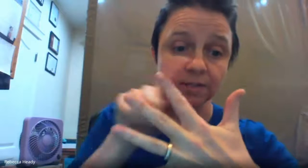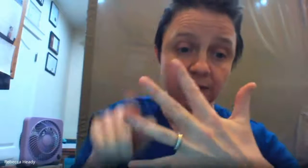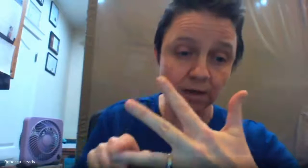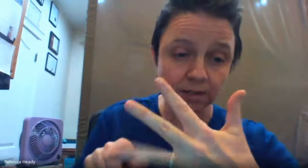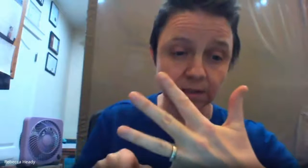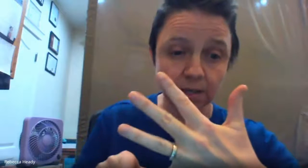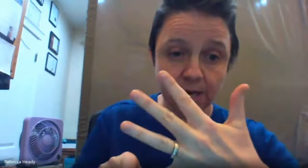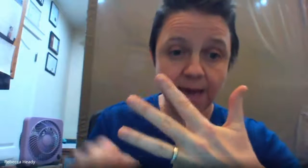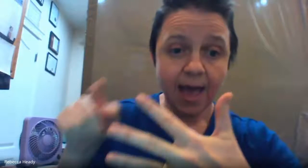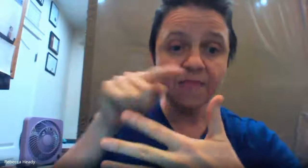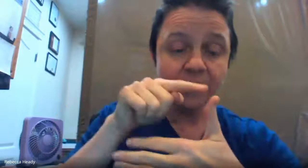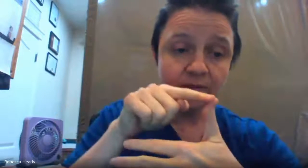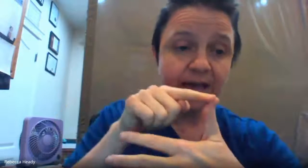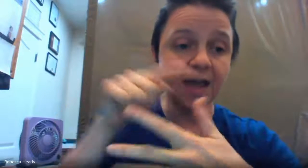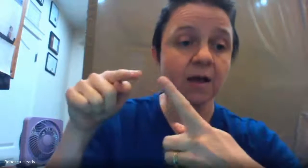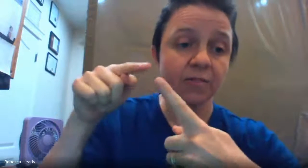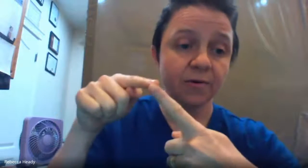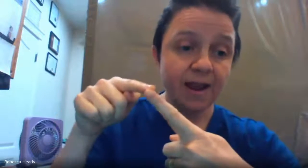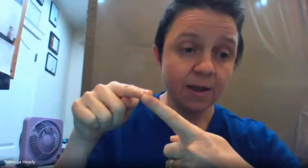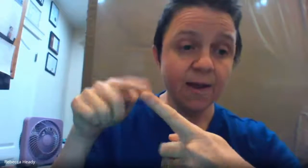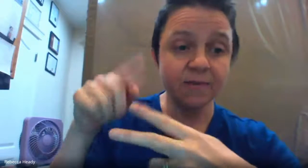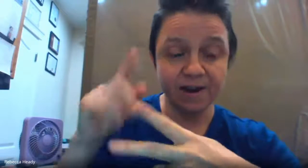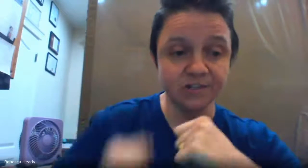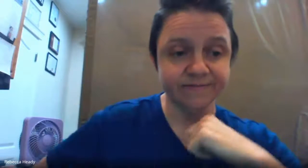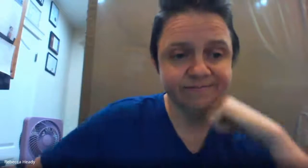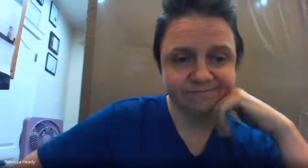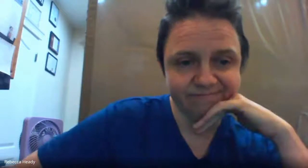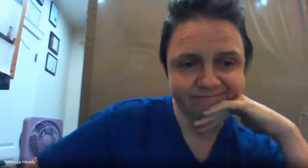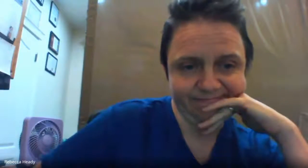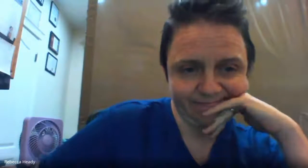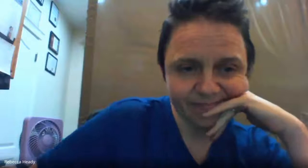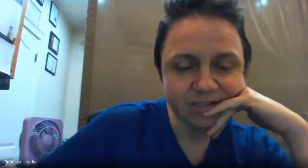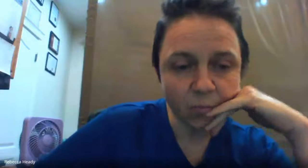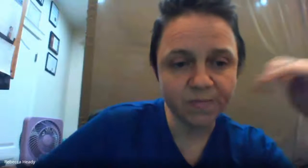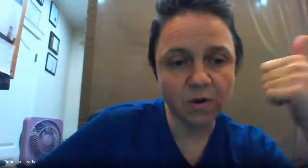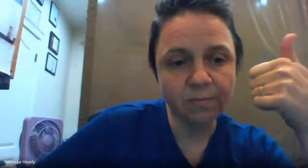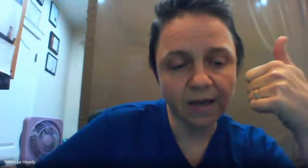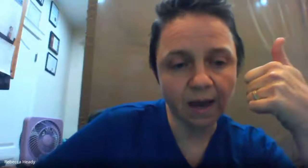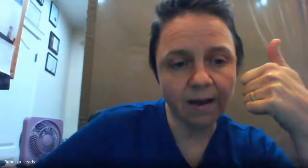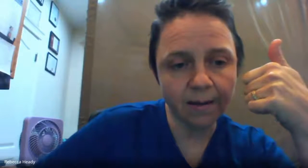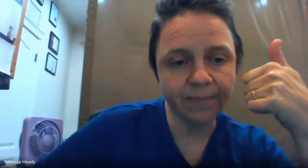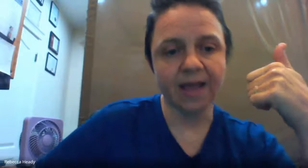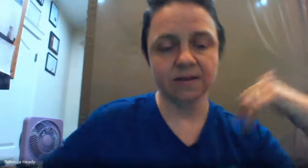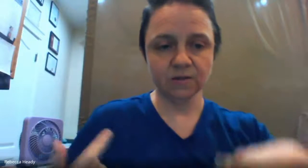youngest. And then you say their name and their age. So you can pick, and you say, I